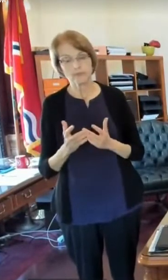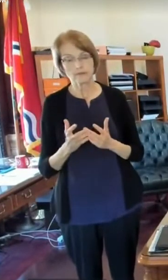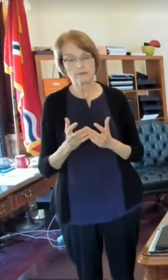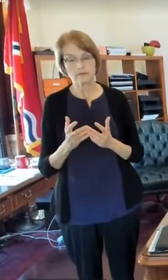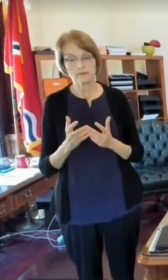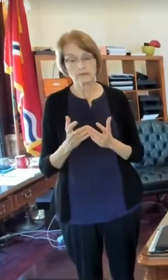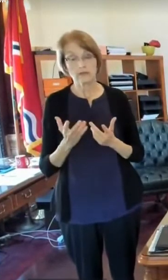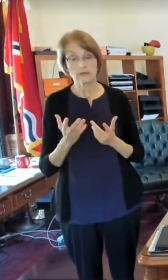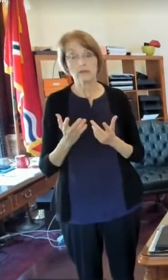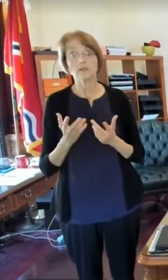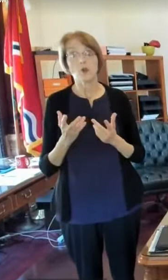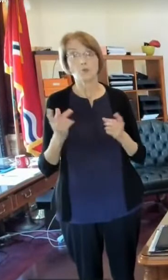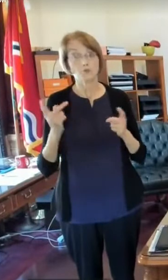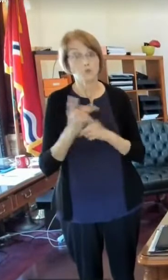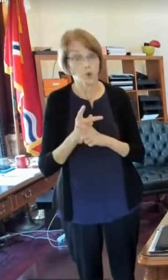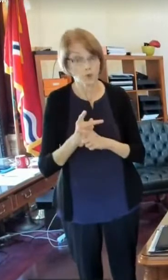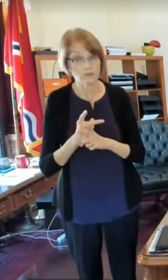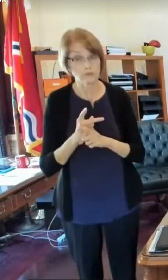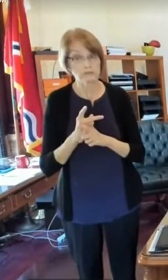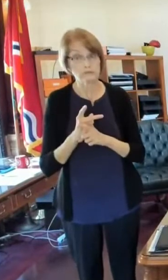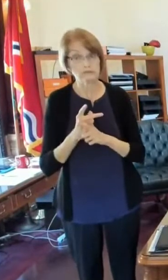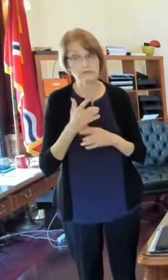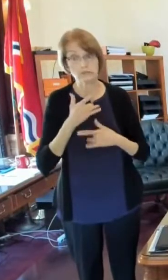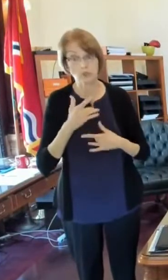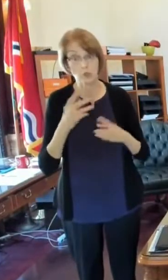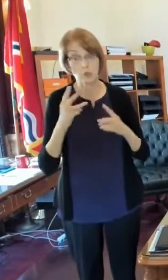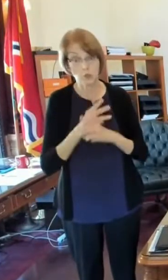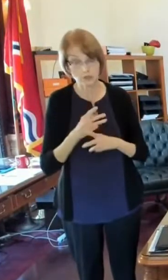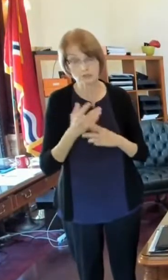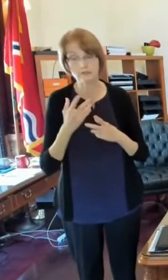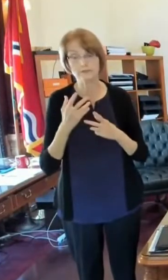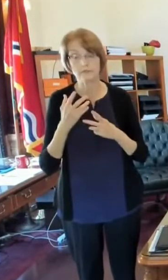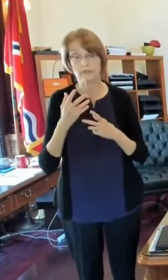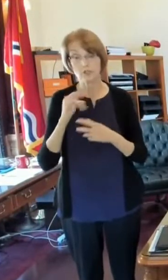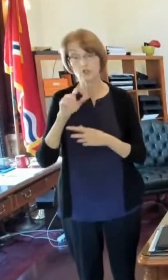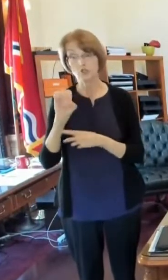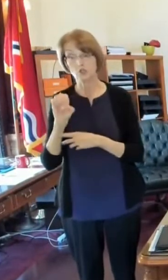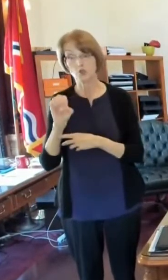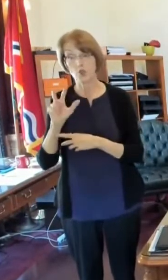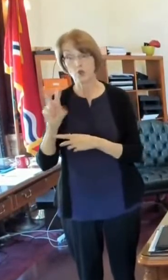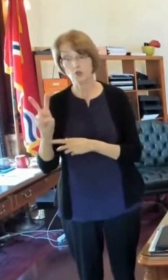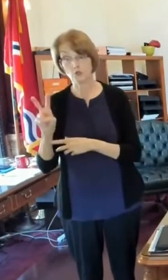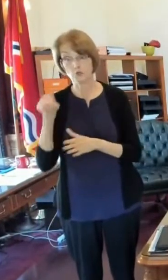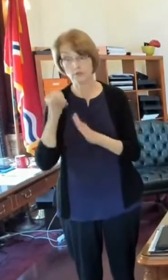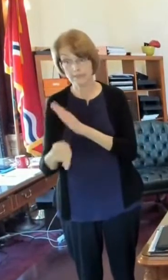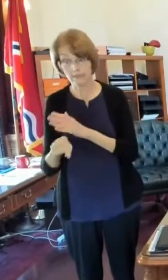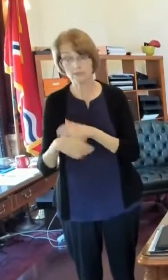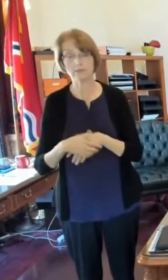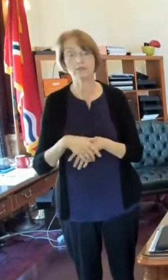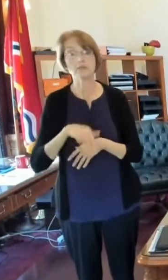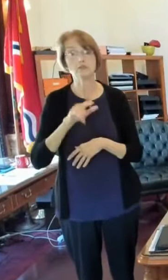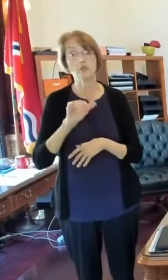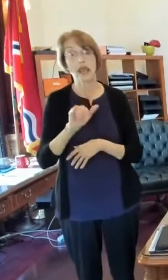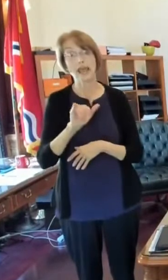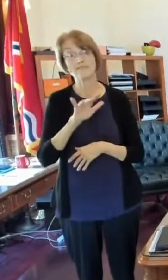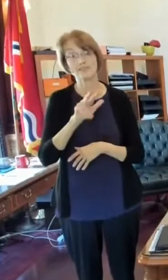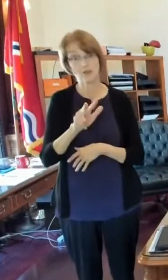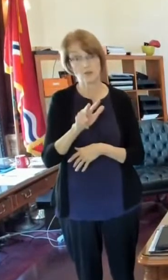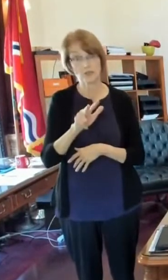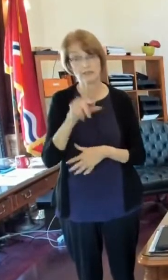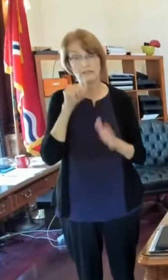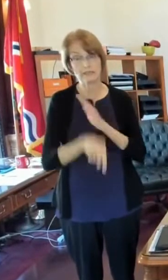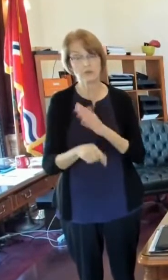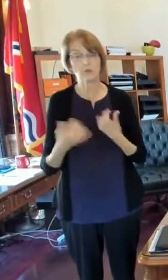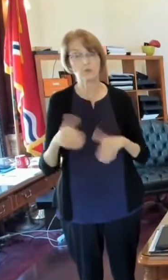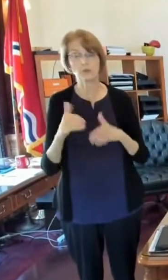more concerning is that during June, we had 32 homicides. During July, we had 53 homicides. So you can see that